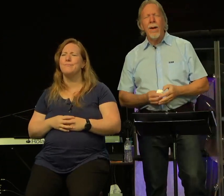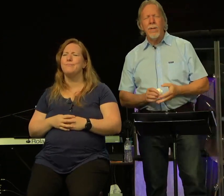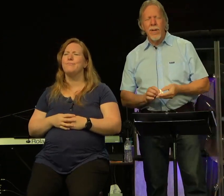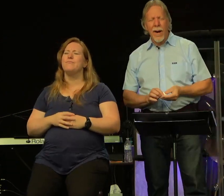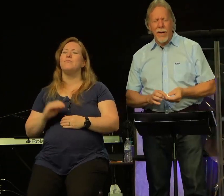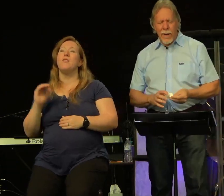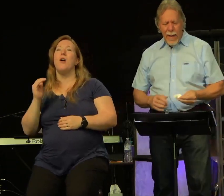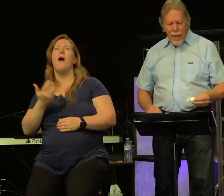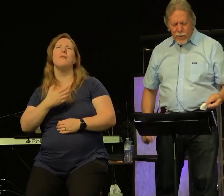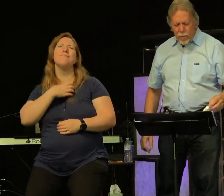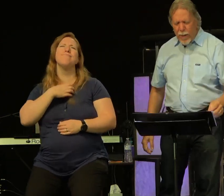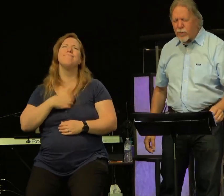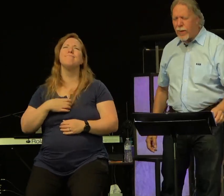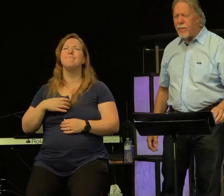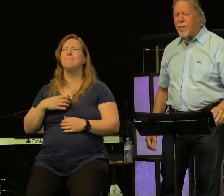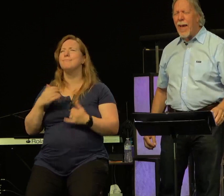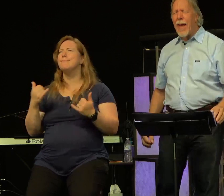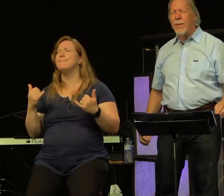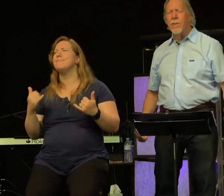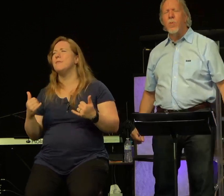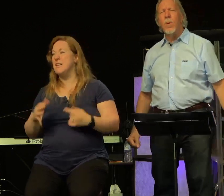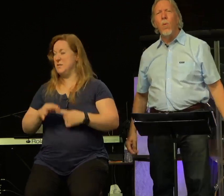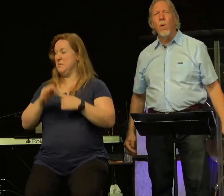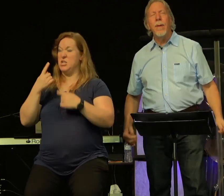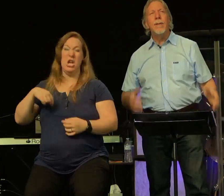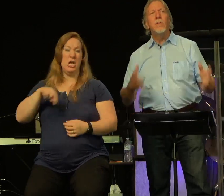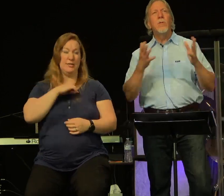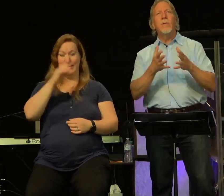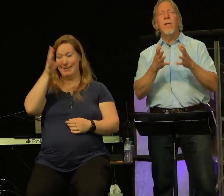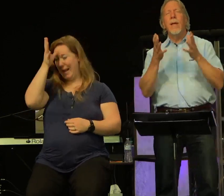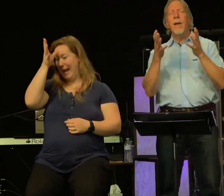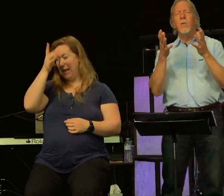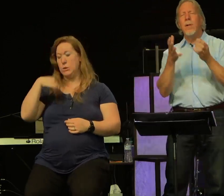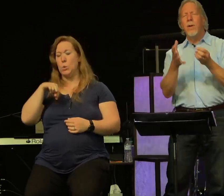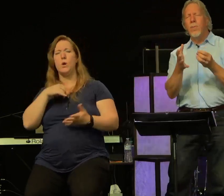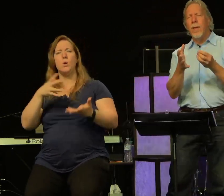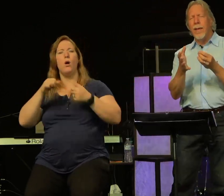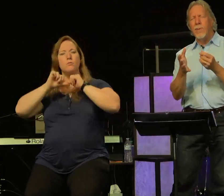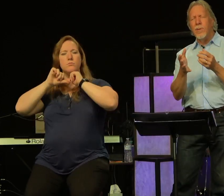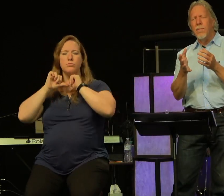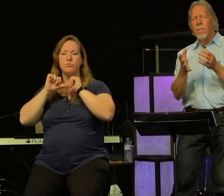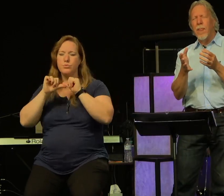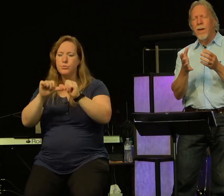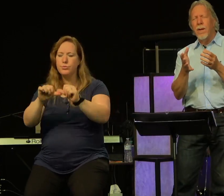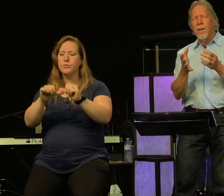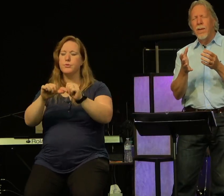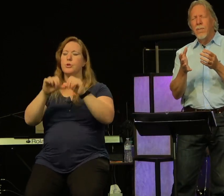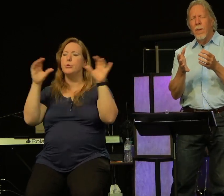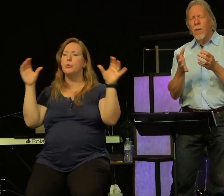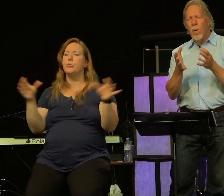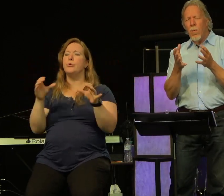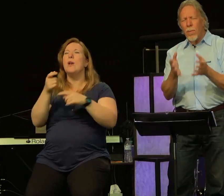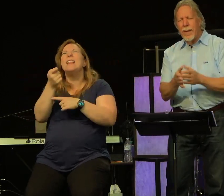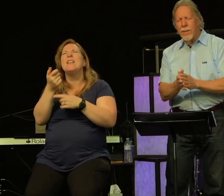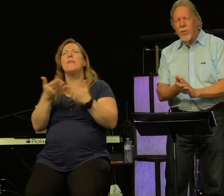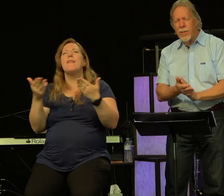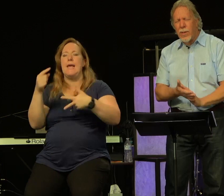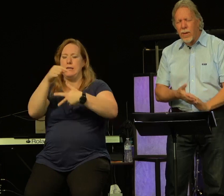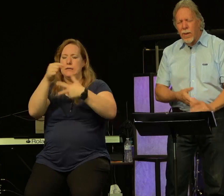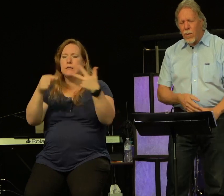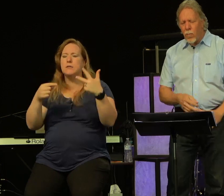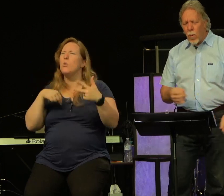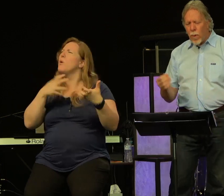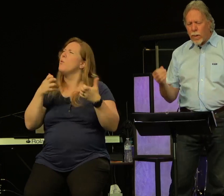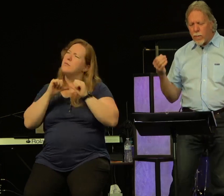And our desire today, especially as dads, is we want to be consistent in those little things. We want to be